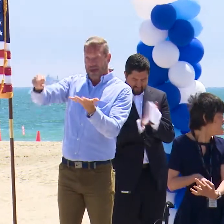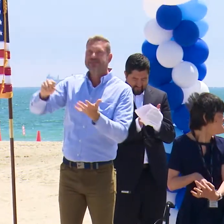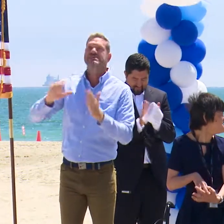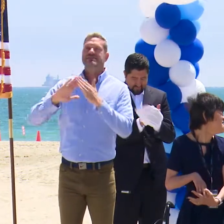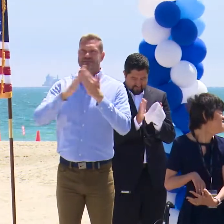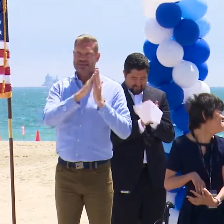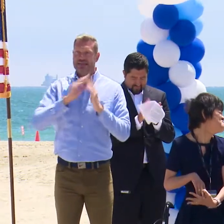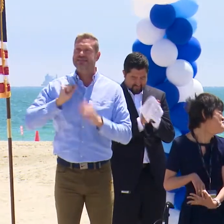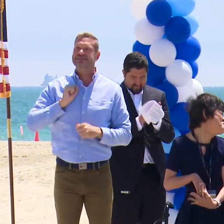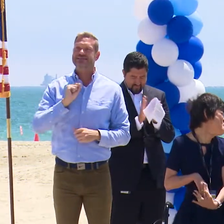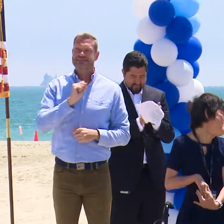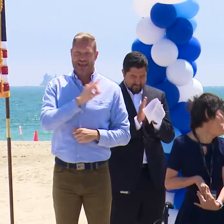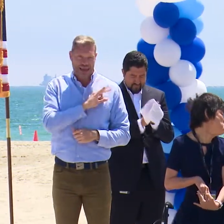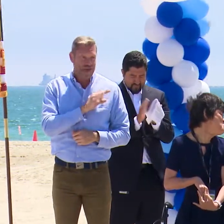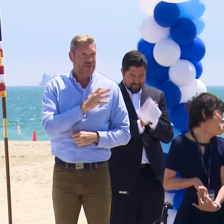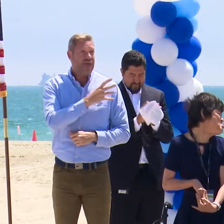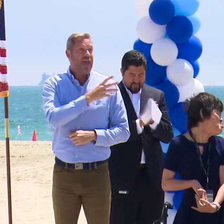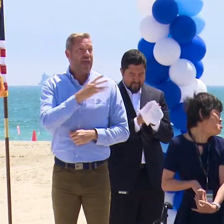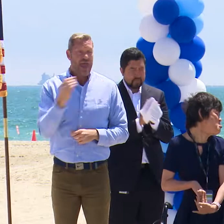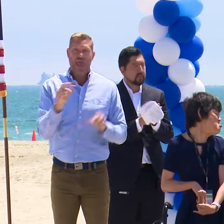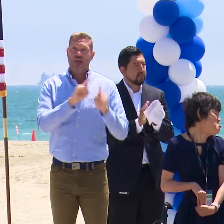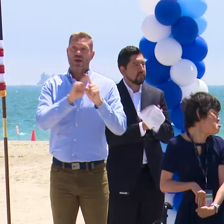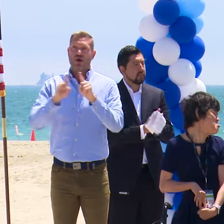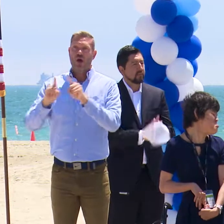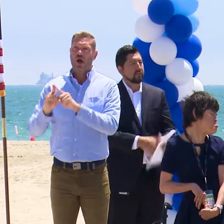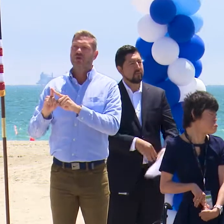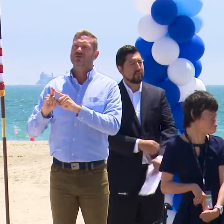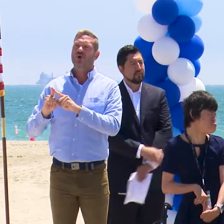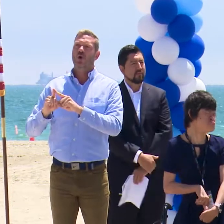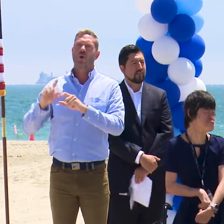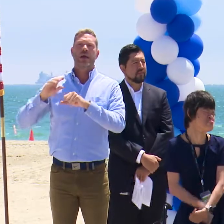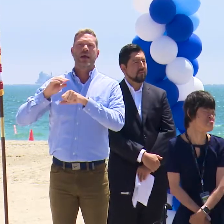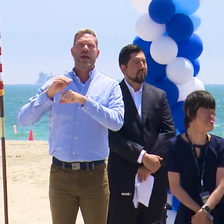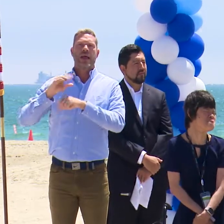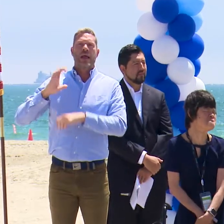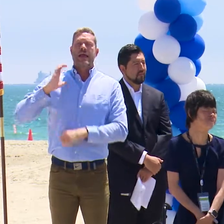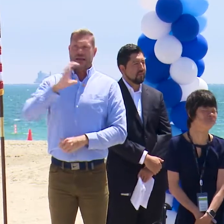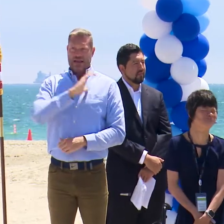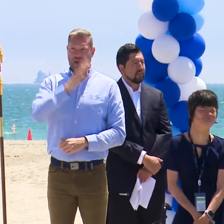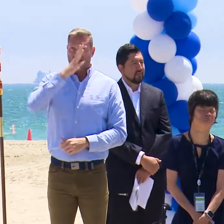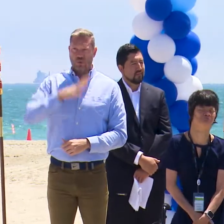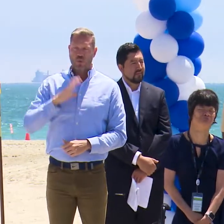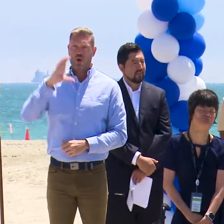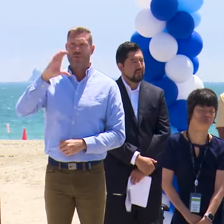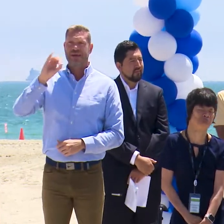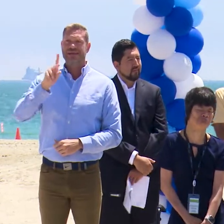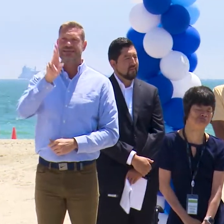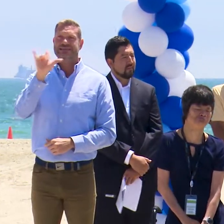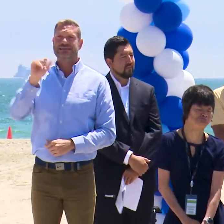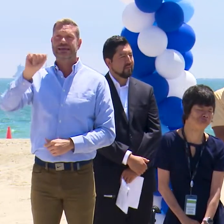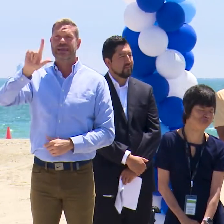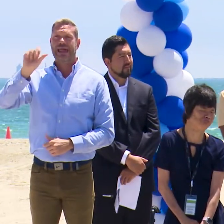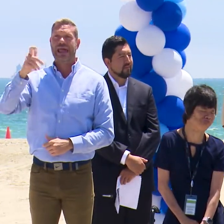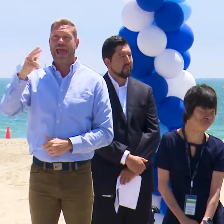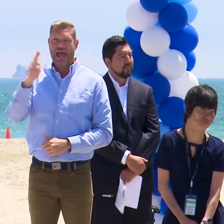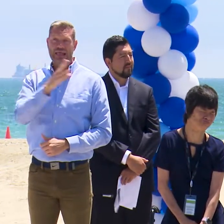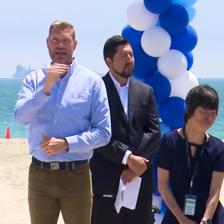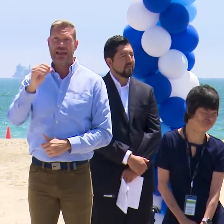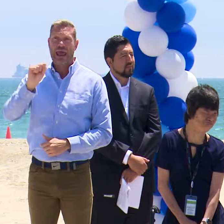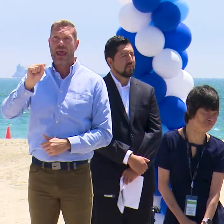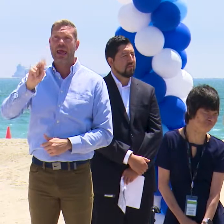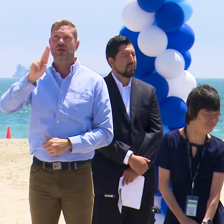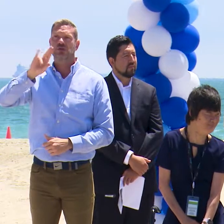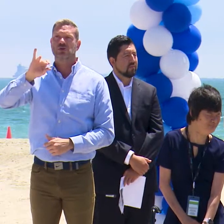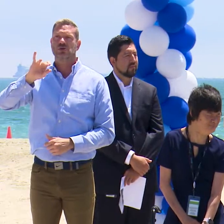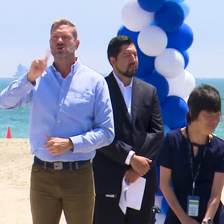staff, and also to Councilwoman Cindy Allen and Councilwoman Susie Price